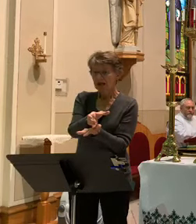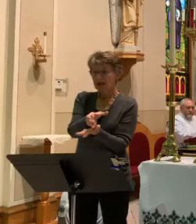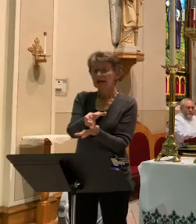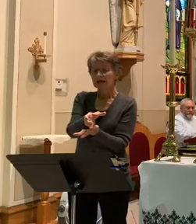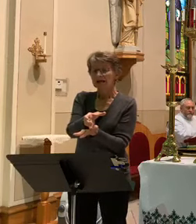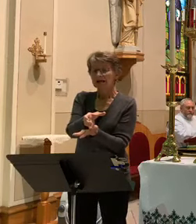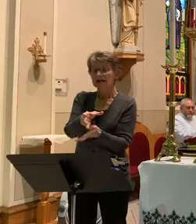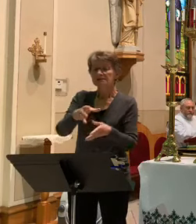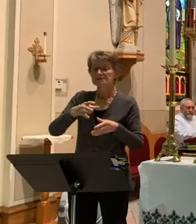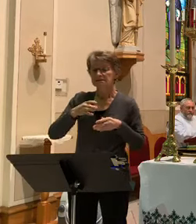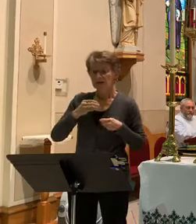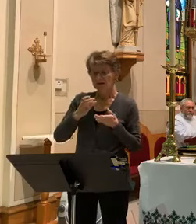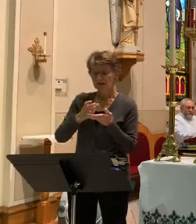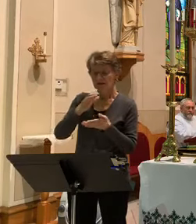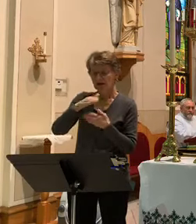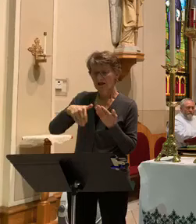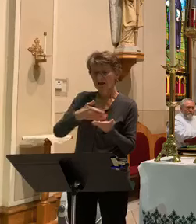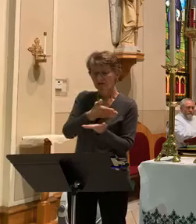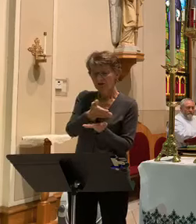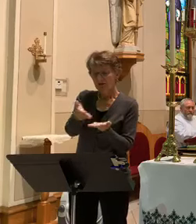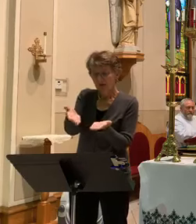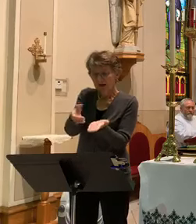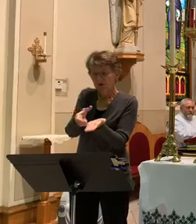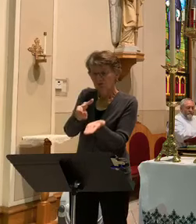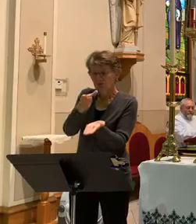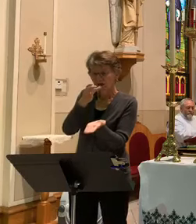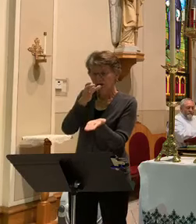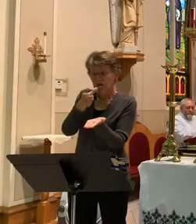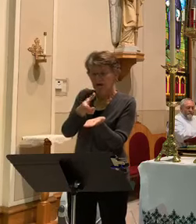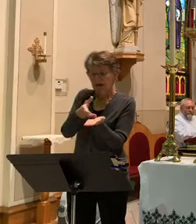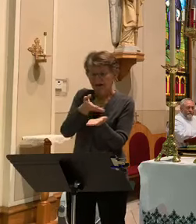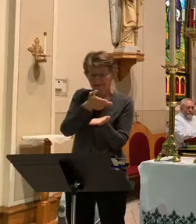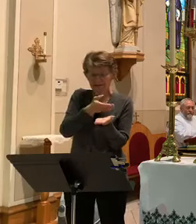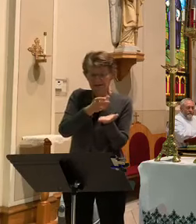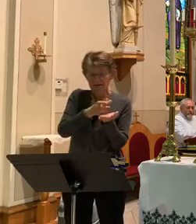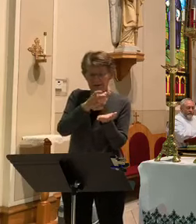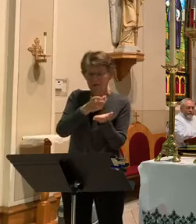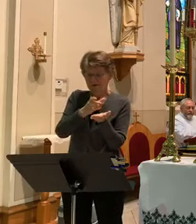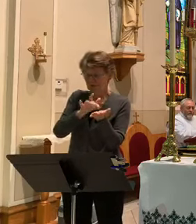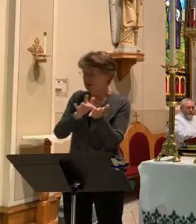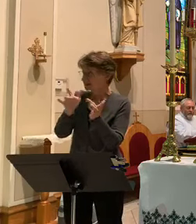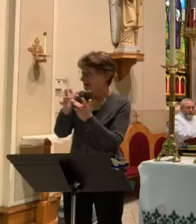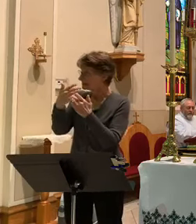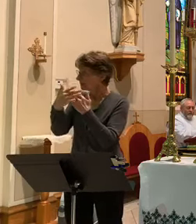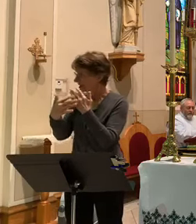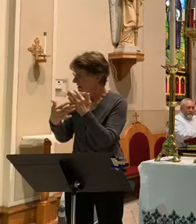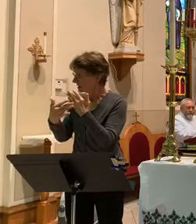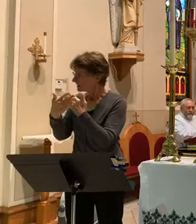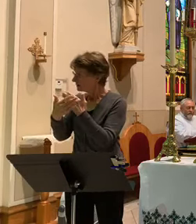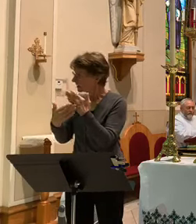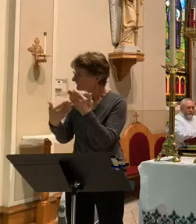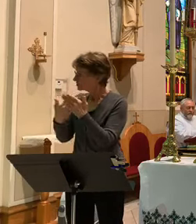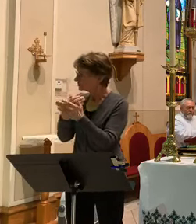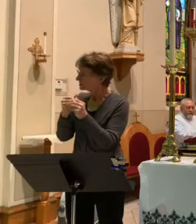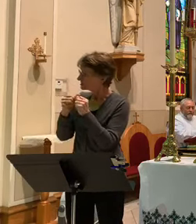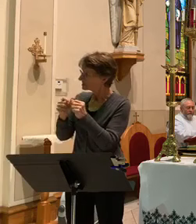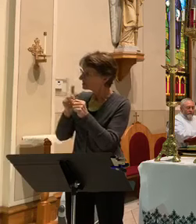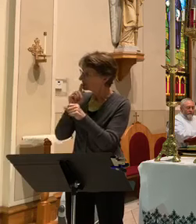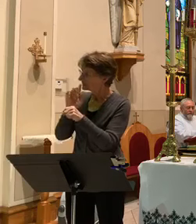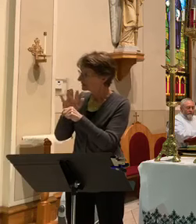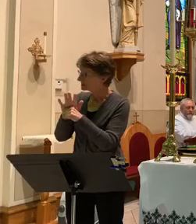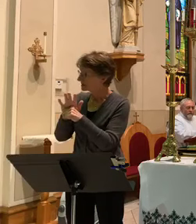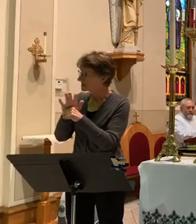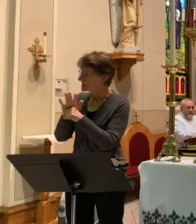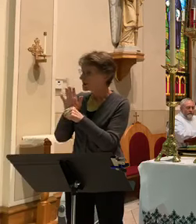"Take this, all of you, and drink from it, for this is the chalice of my blood, the blood of the new and